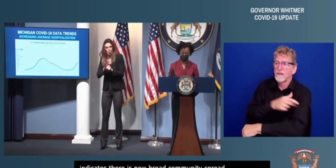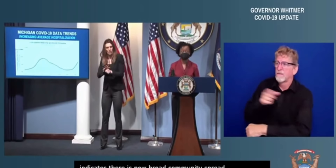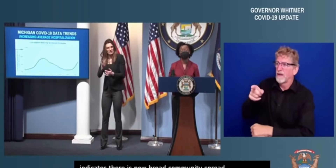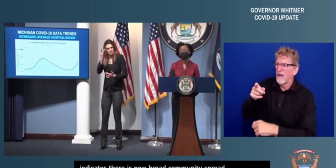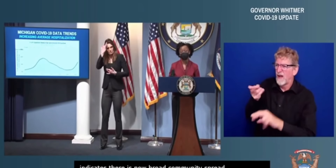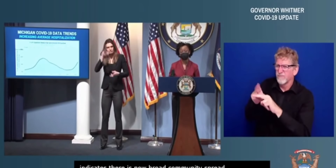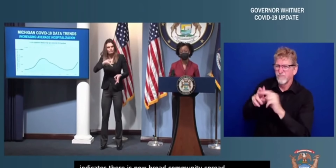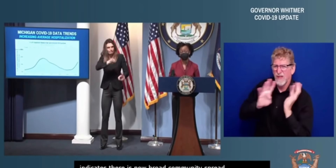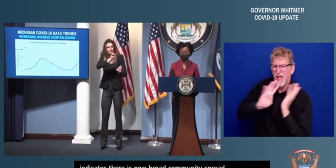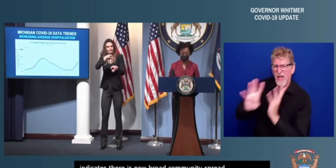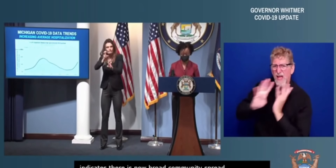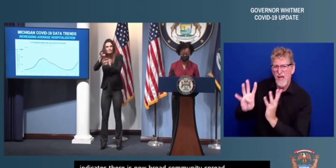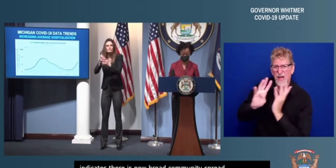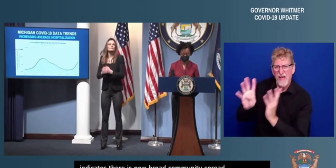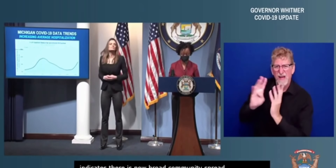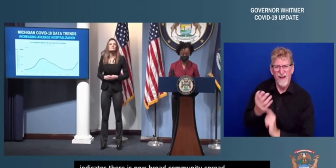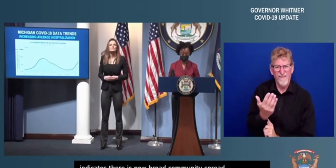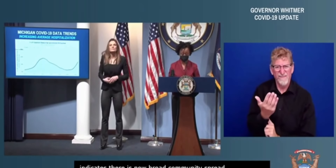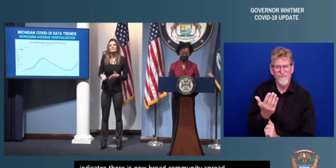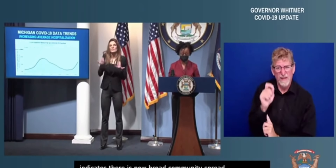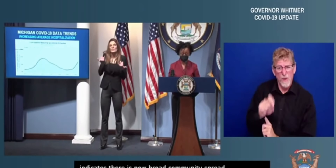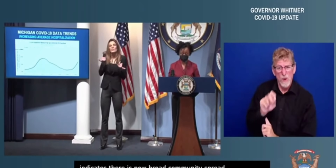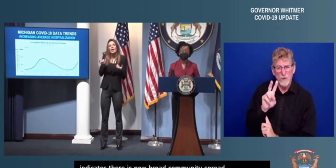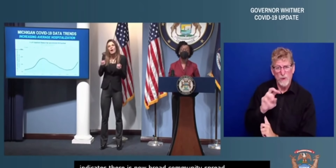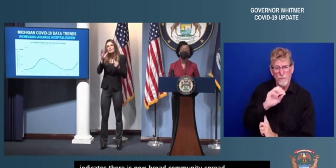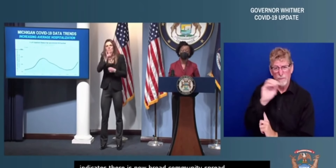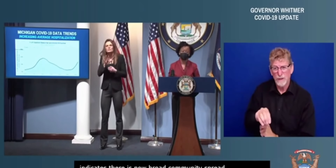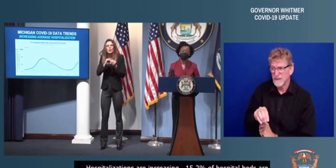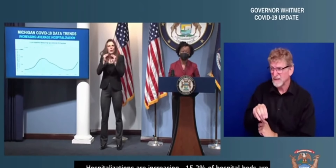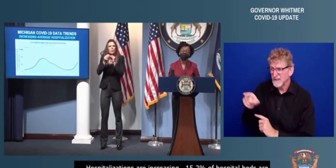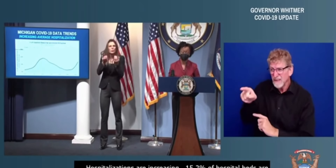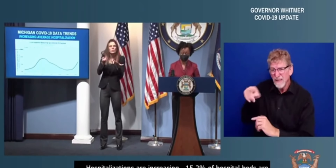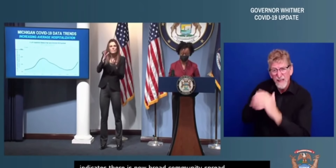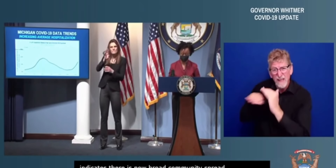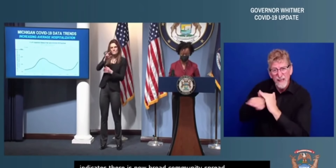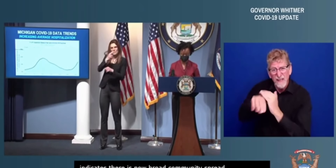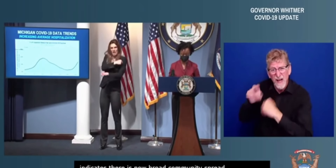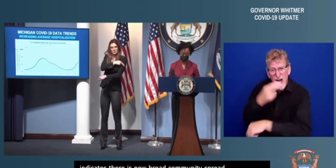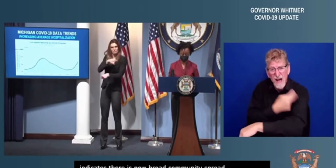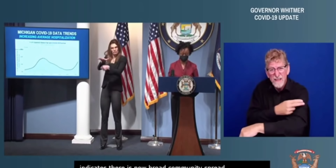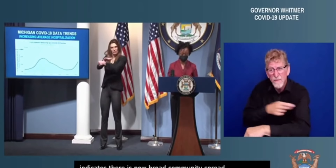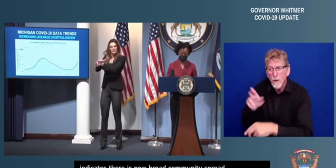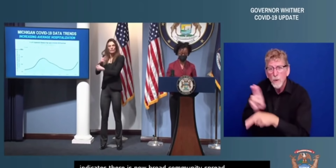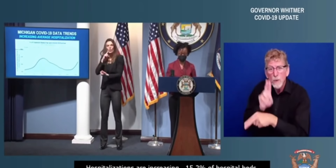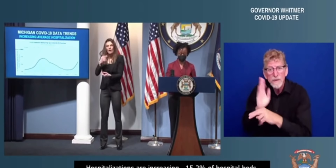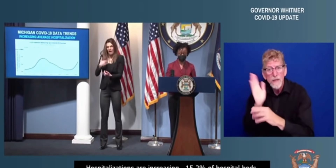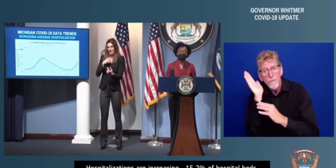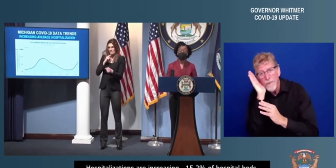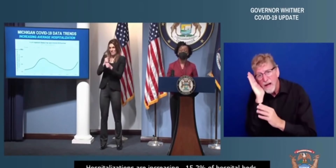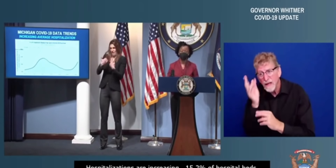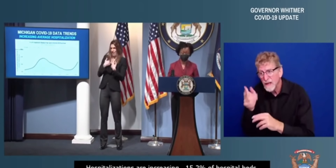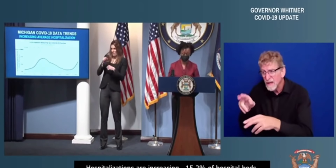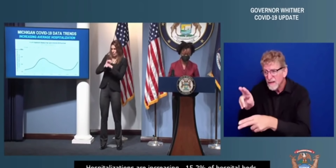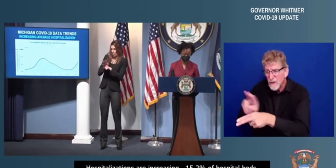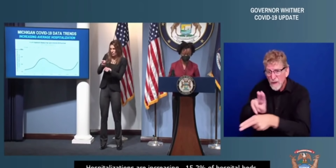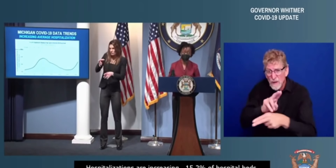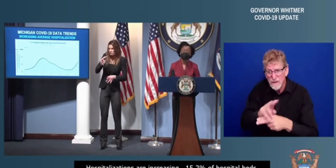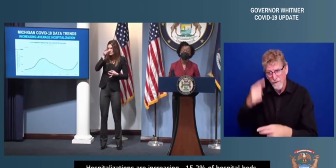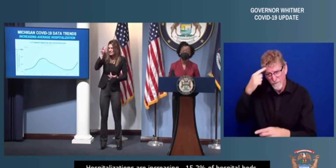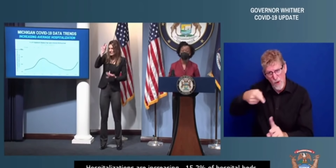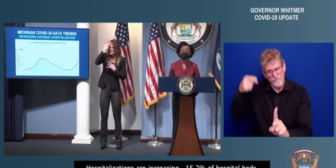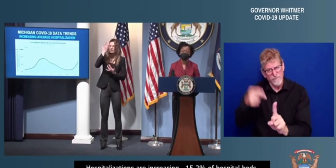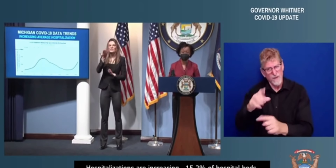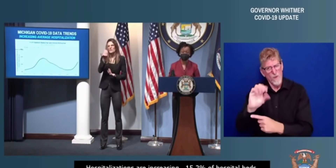15.2% of hospital beds across the state are now being used to take care of patients who have COVID-19. And we now know